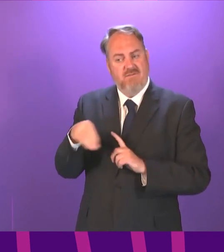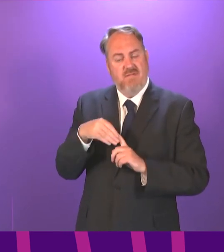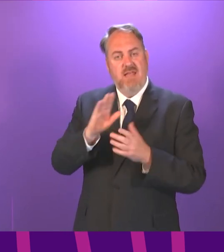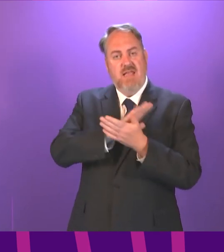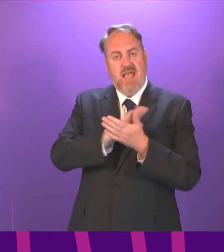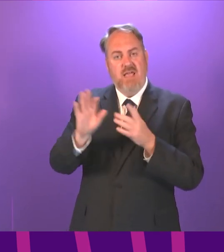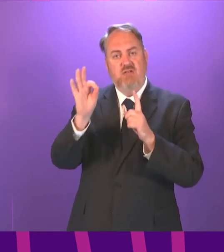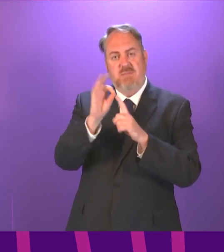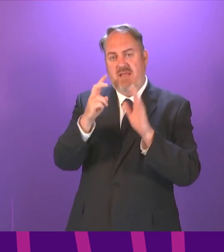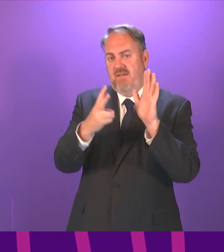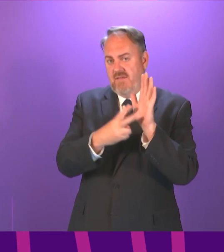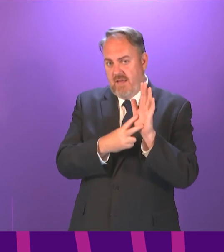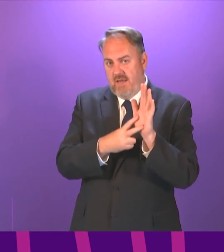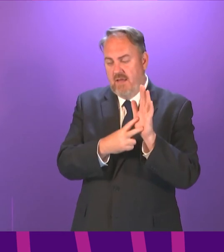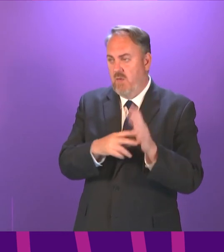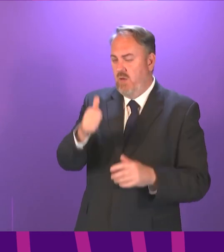in